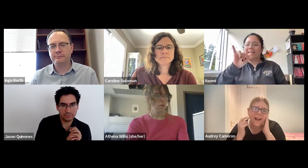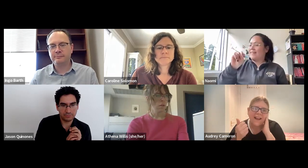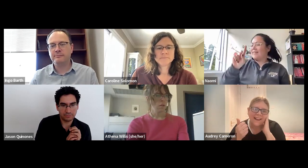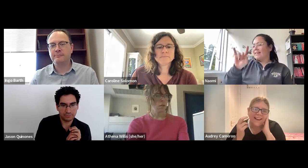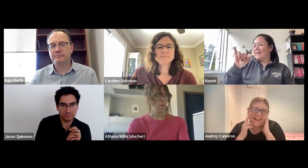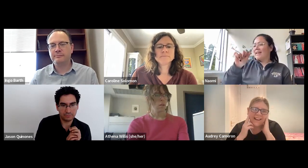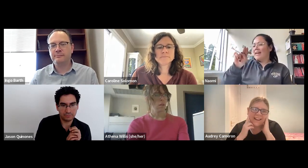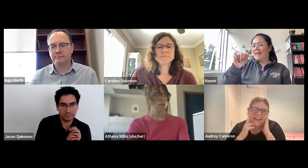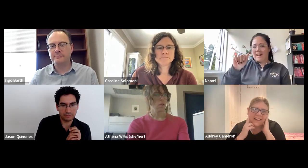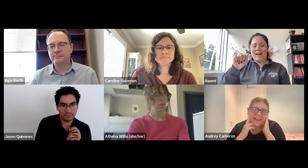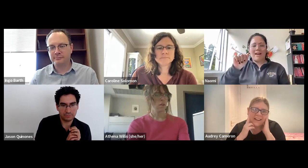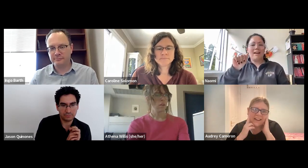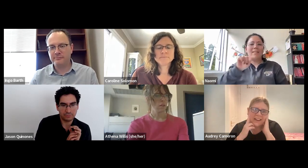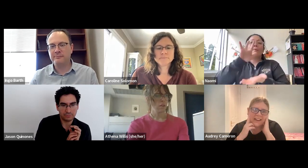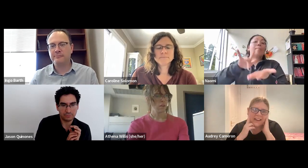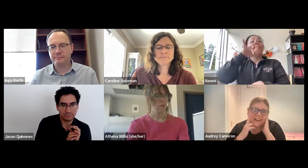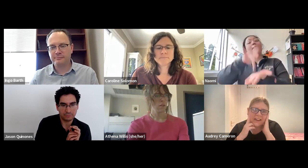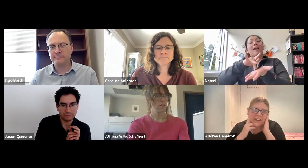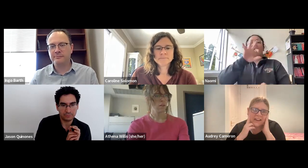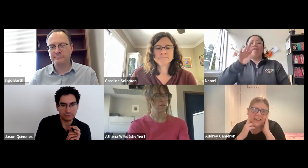Hello, my name is Naomi. I work at Purdue University in Indiana.